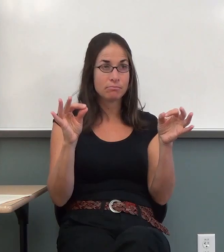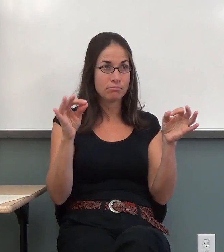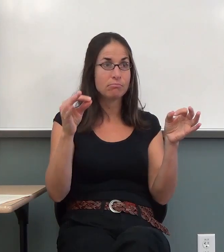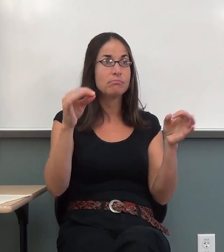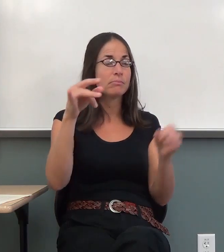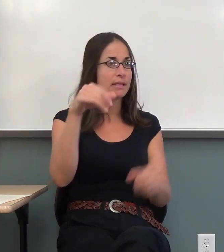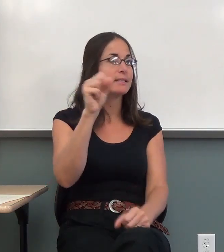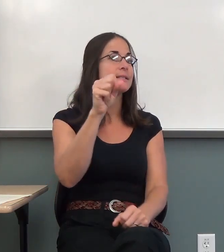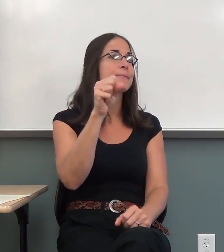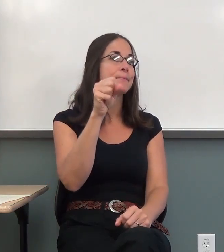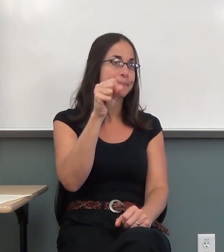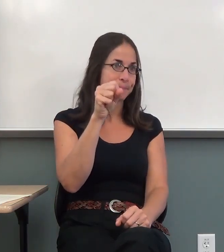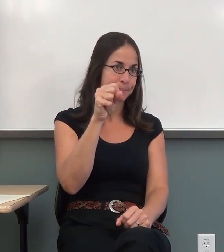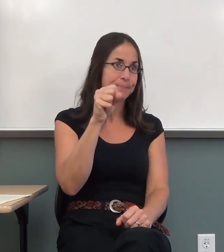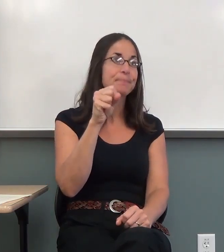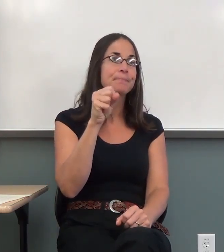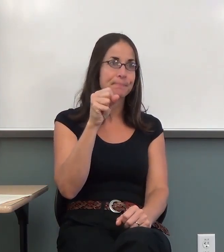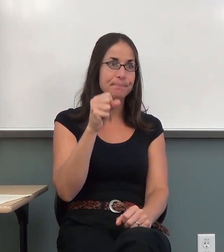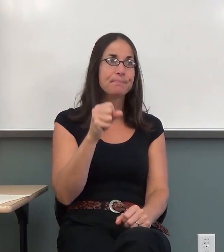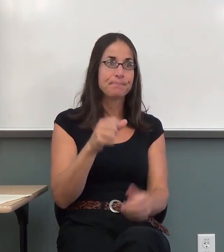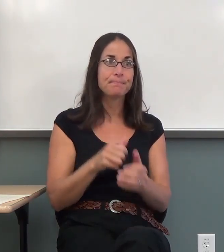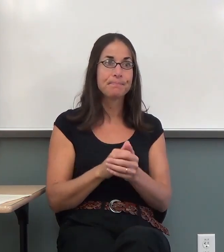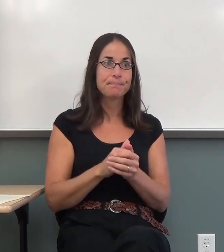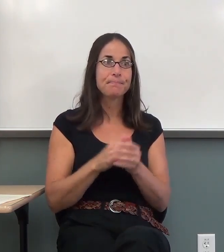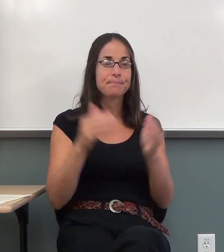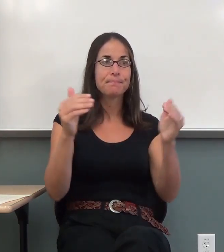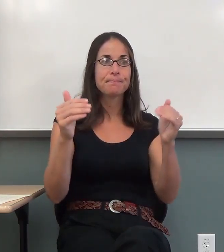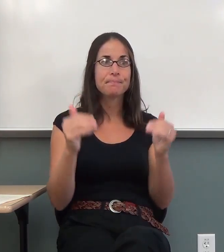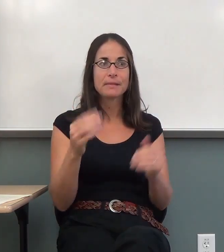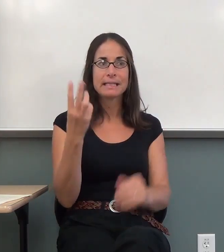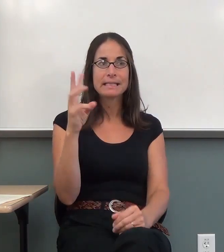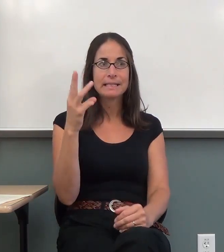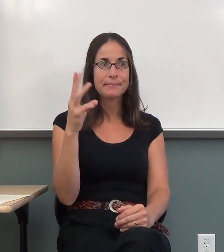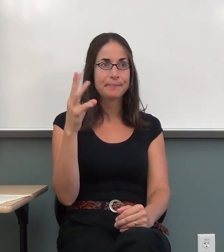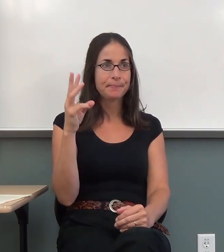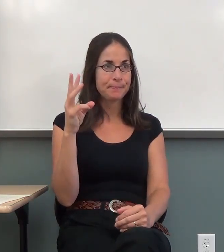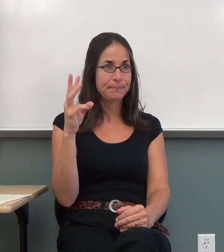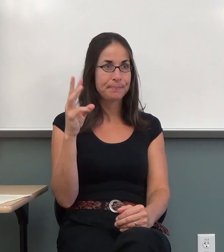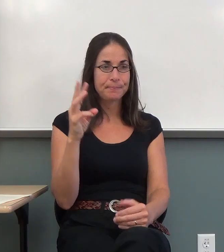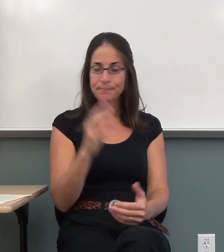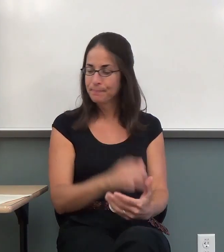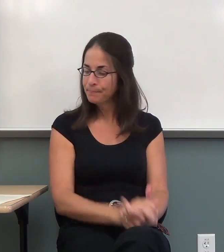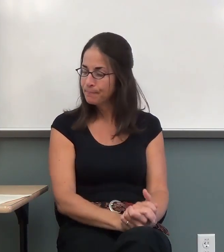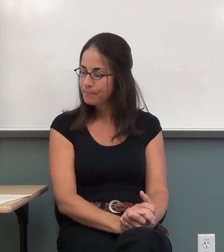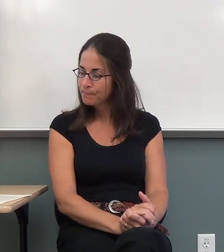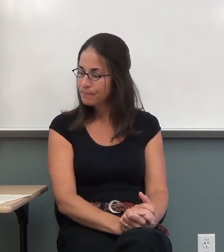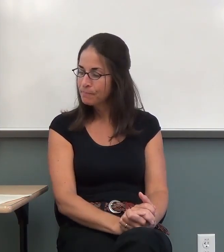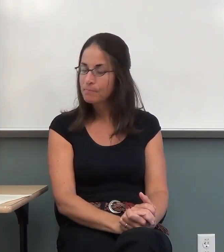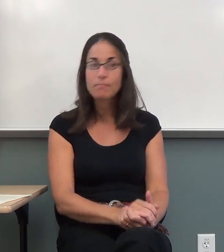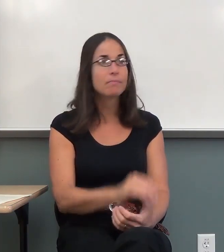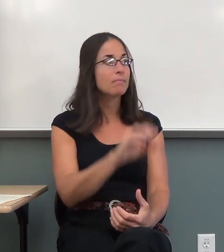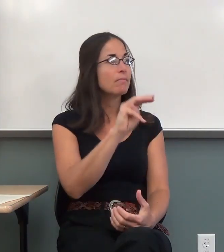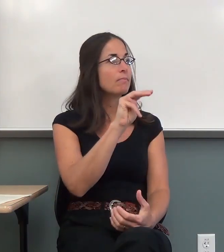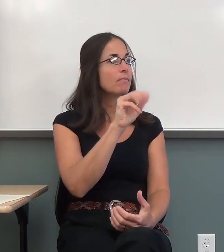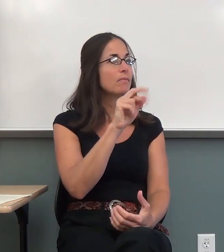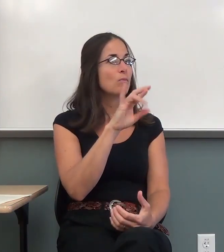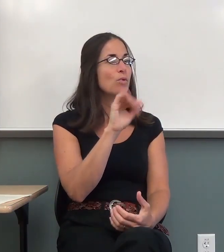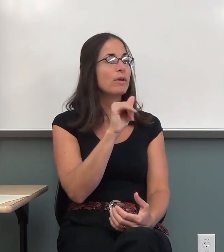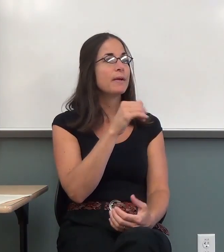too. Yeah, nice job. And how about number 16? Go ahead, Mary. Thank you. The hotel was on the Sunny